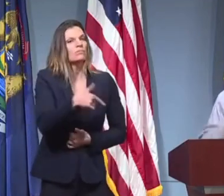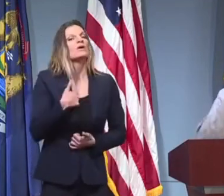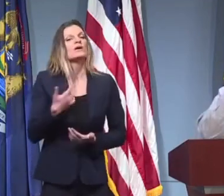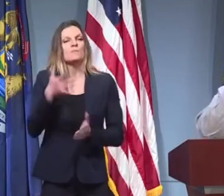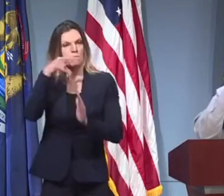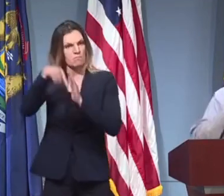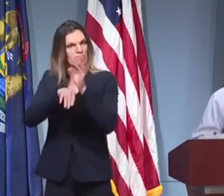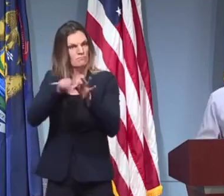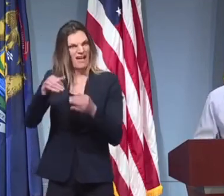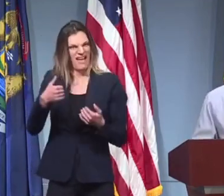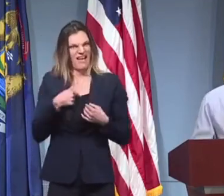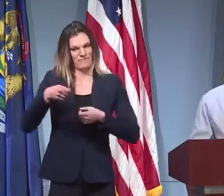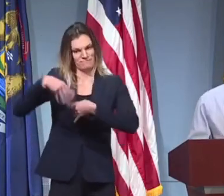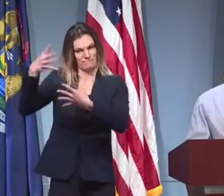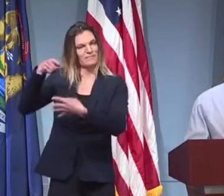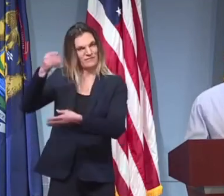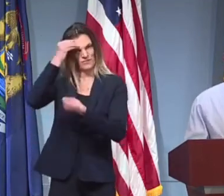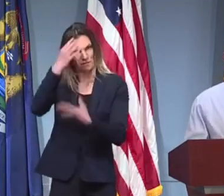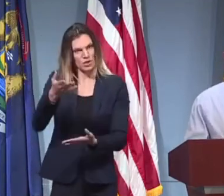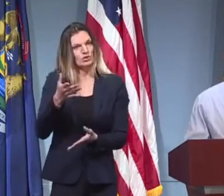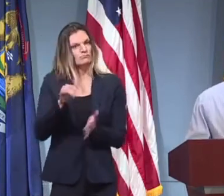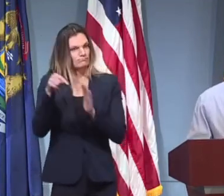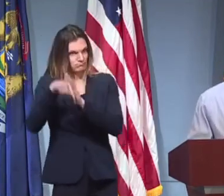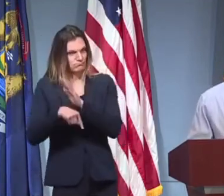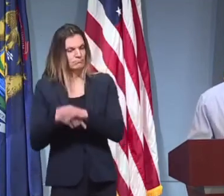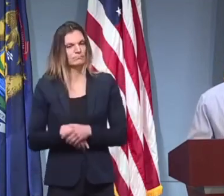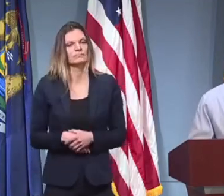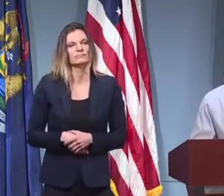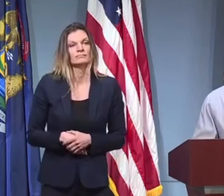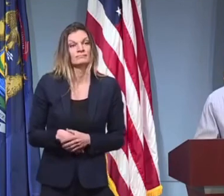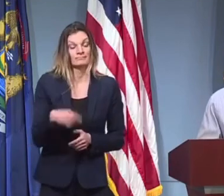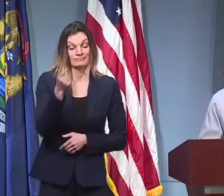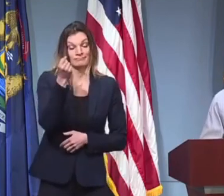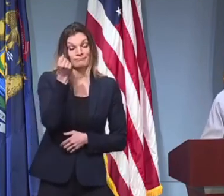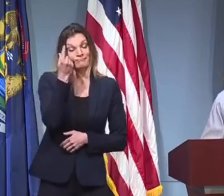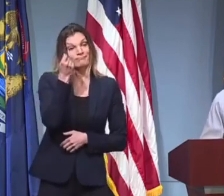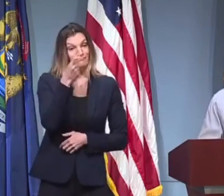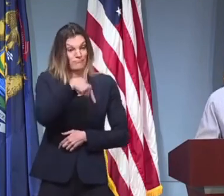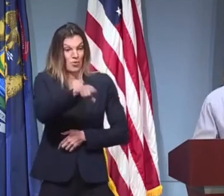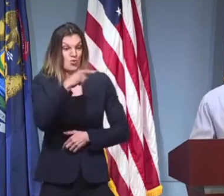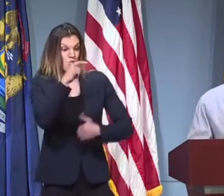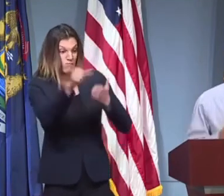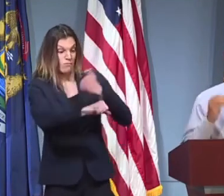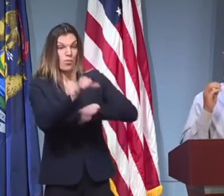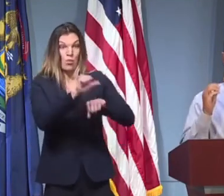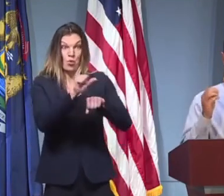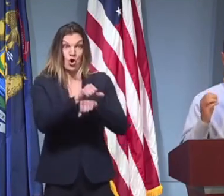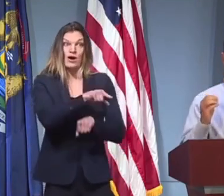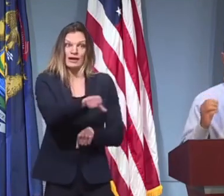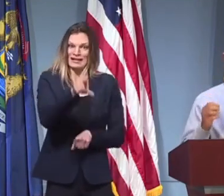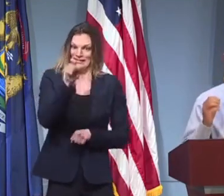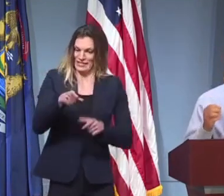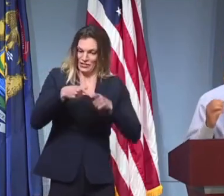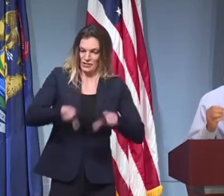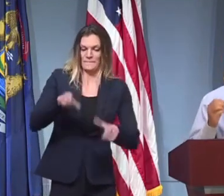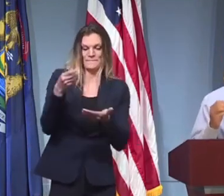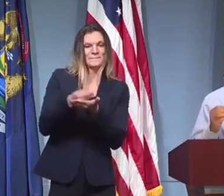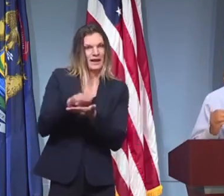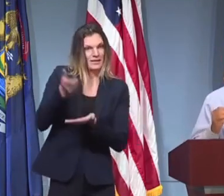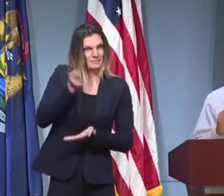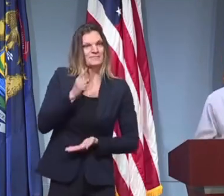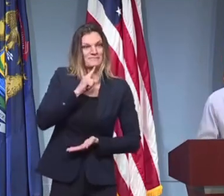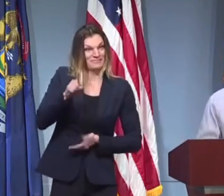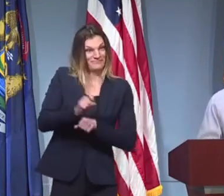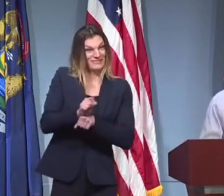Michiganders that working for a living is not a passive sport. Their rights and protections afforded to you by law require you to